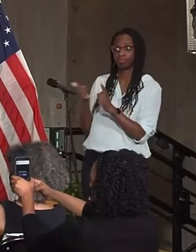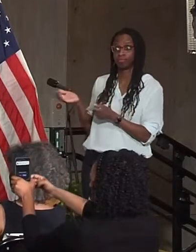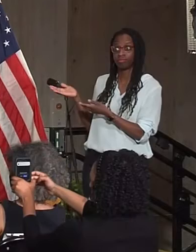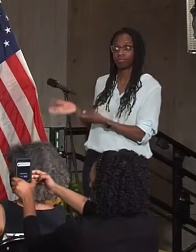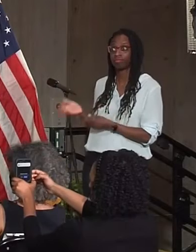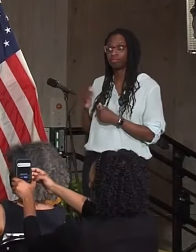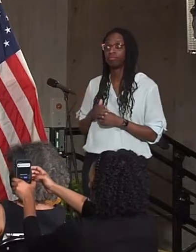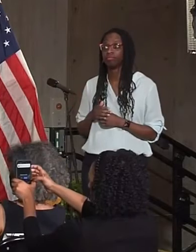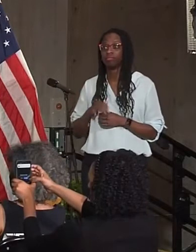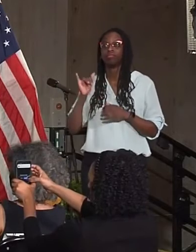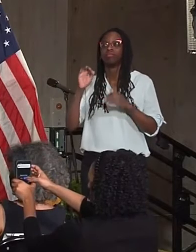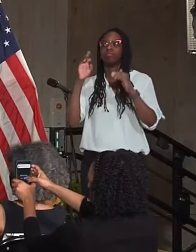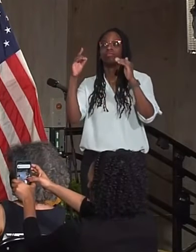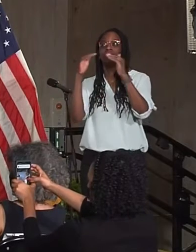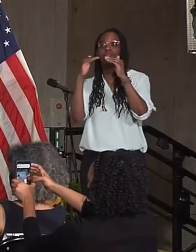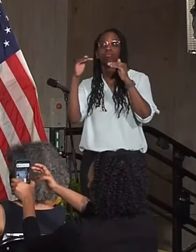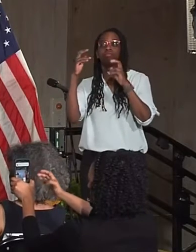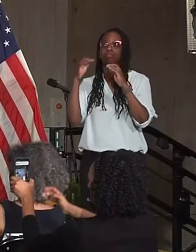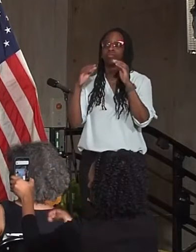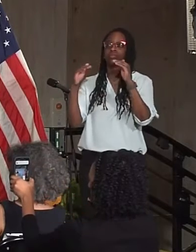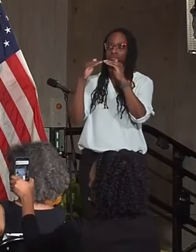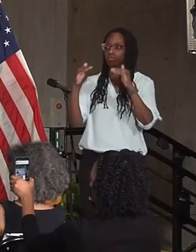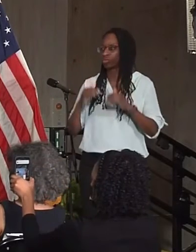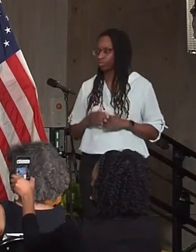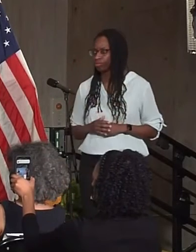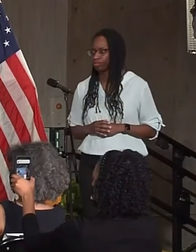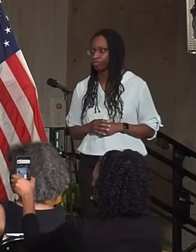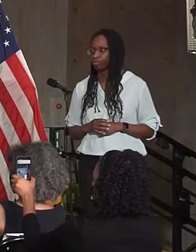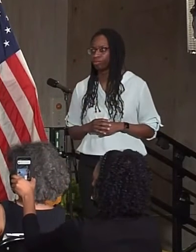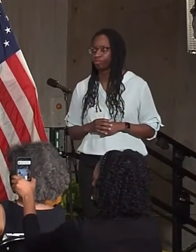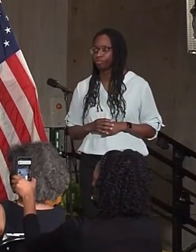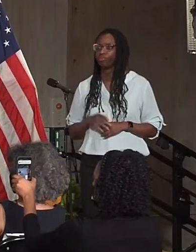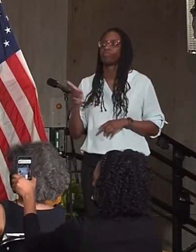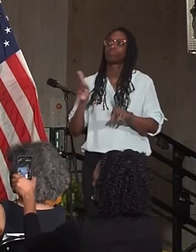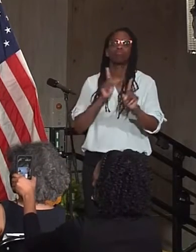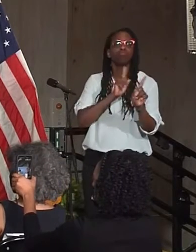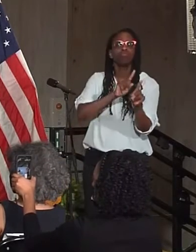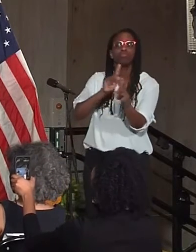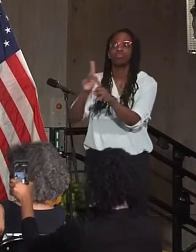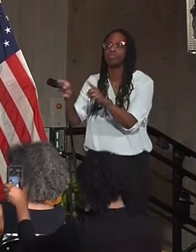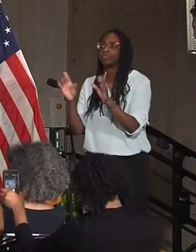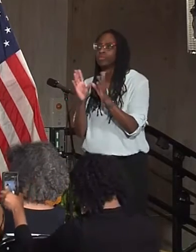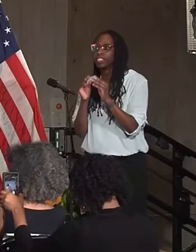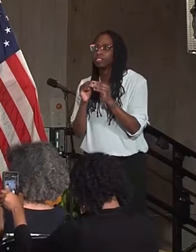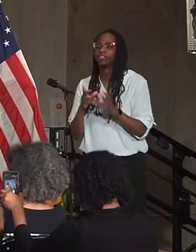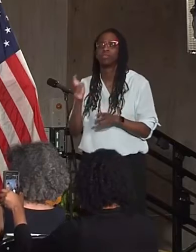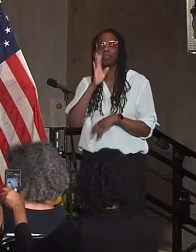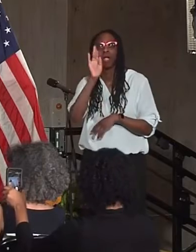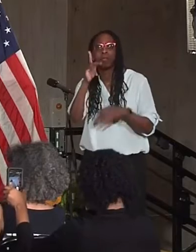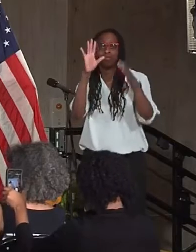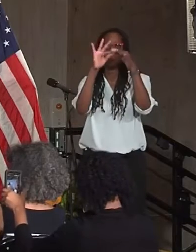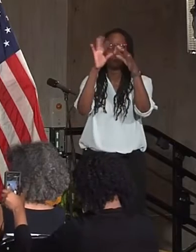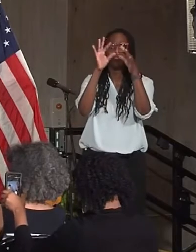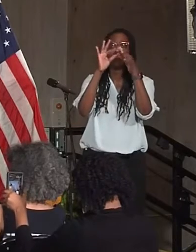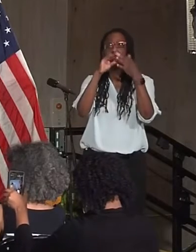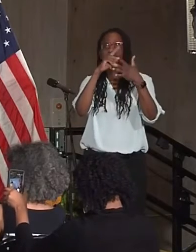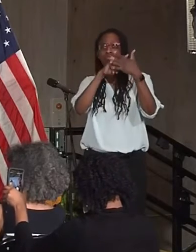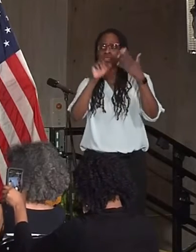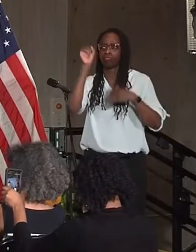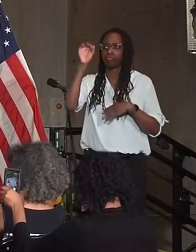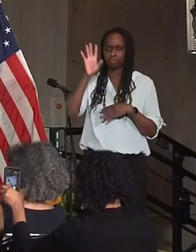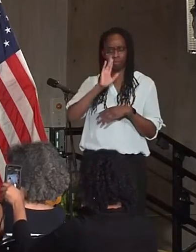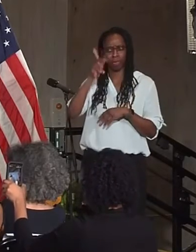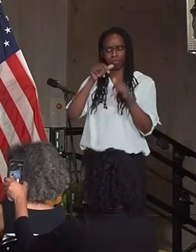presence loomed large at community meetings, in the halls of this building, in the City Council chamber, where she so often came